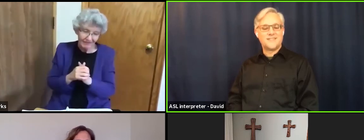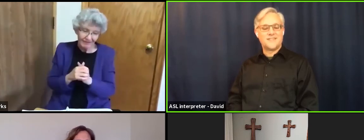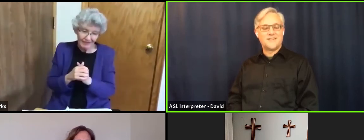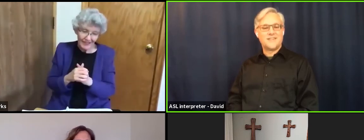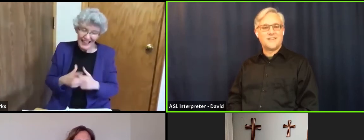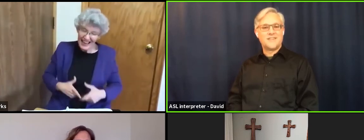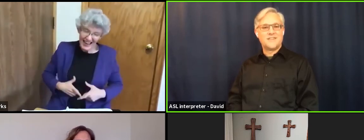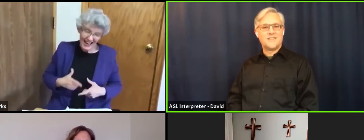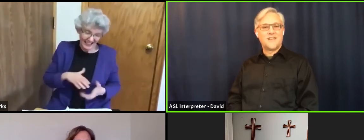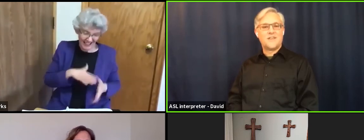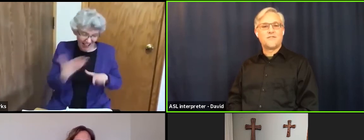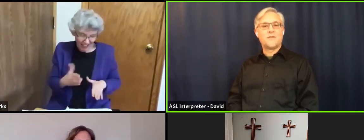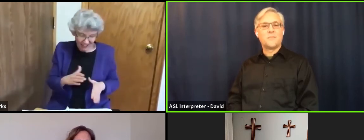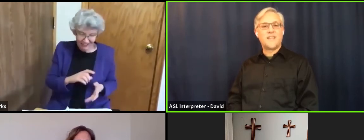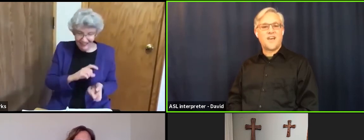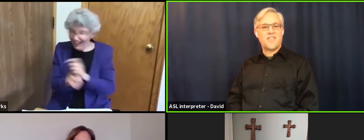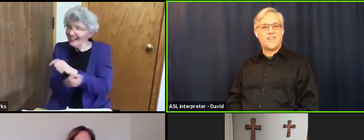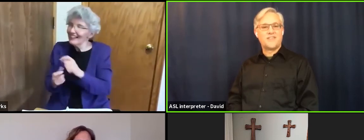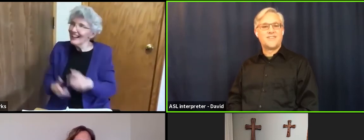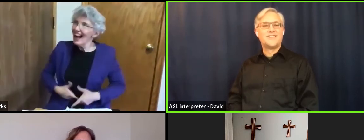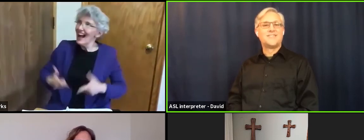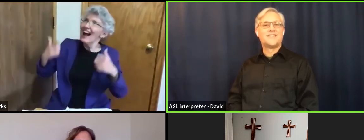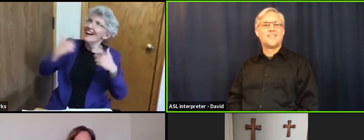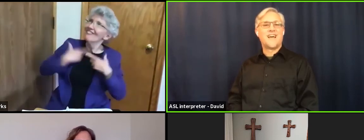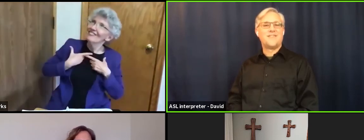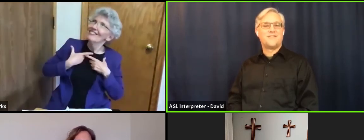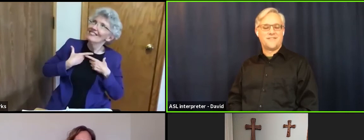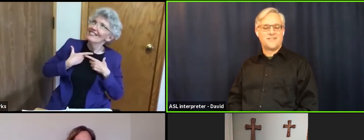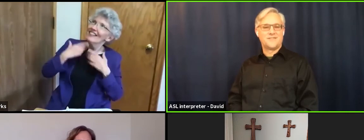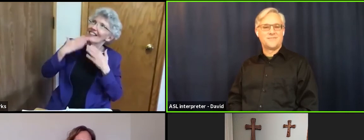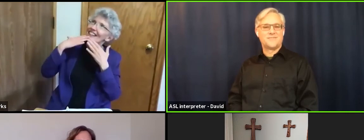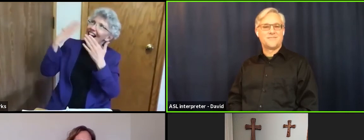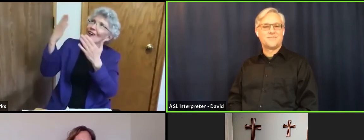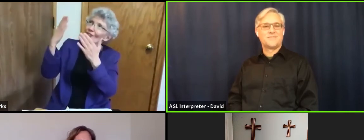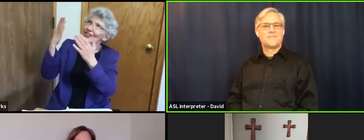light, and from death to life.